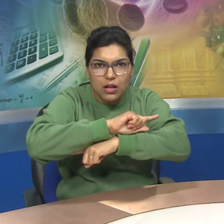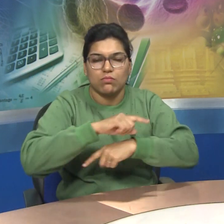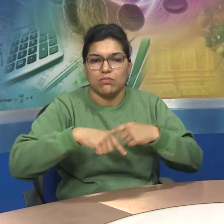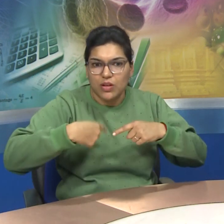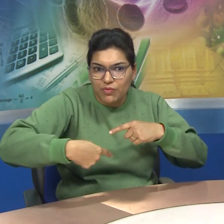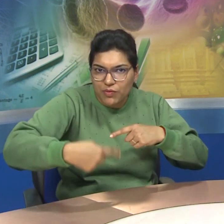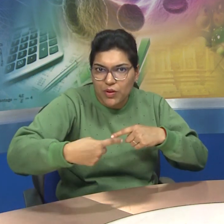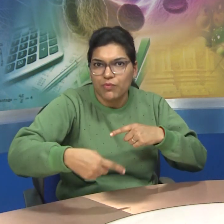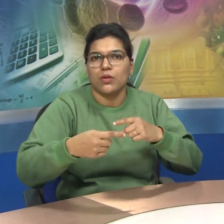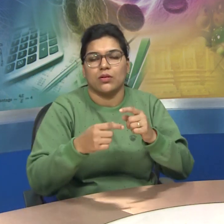And